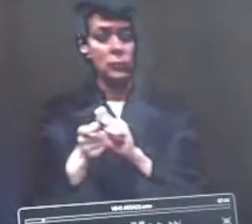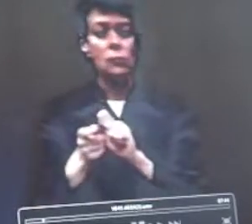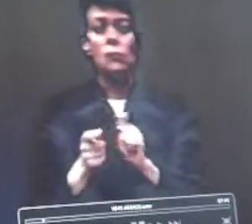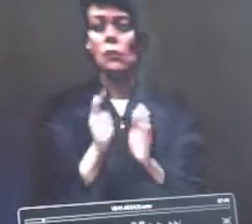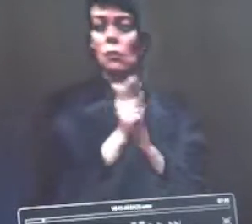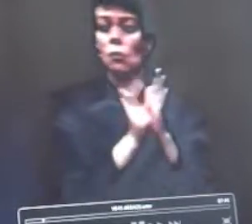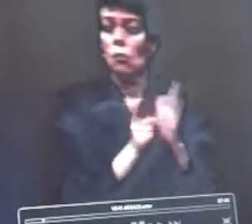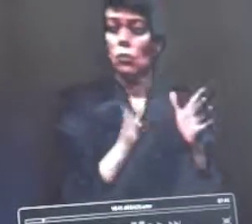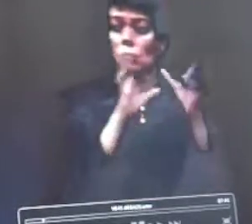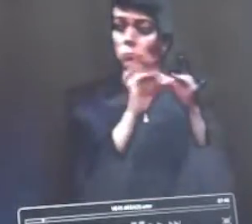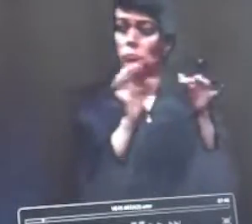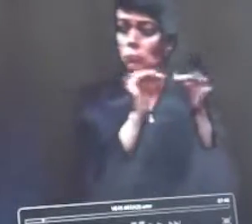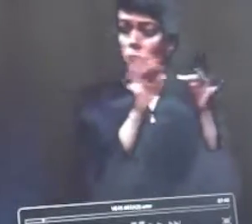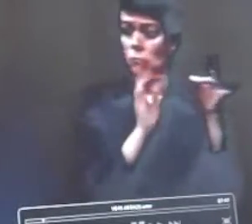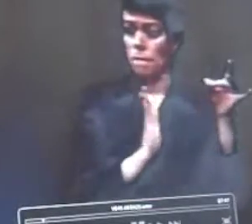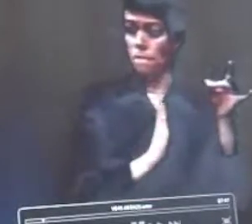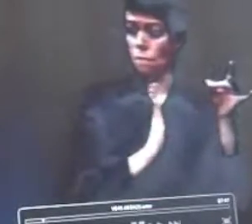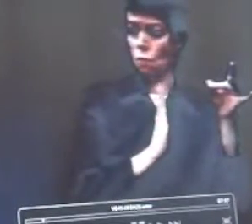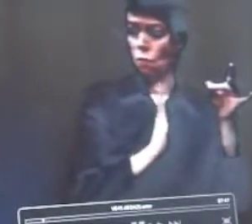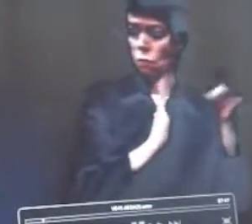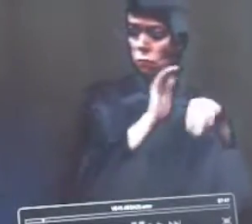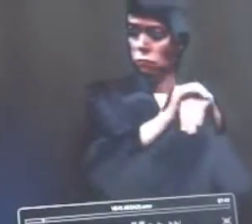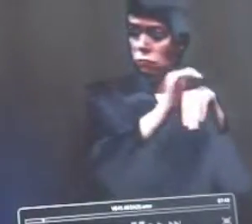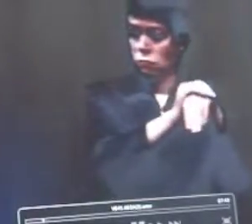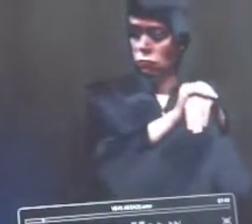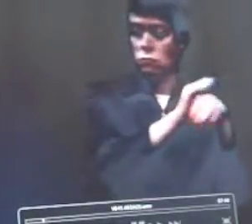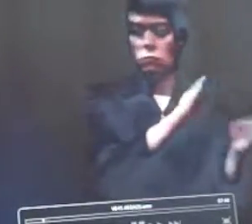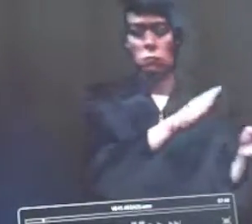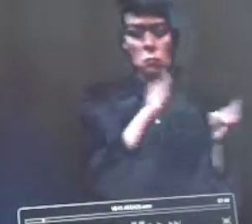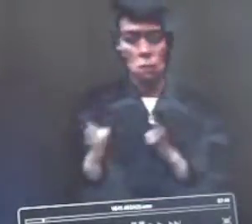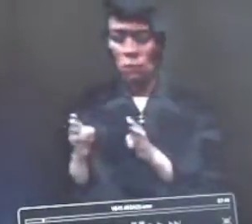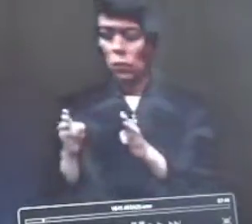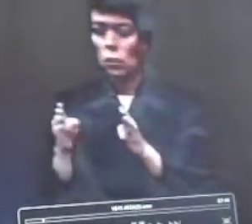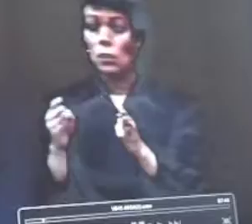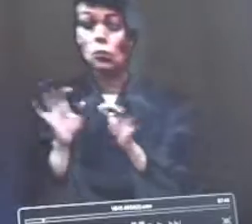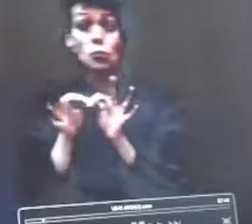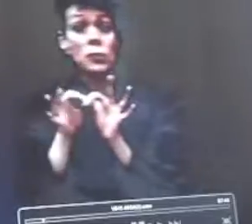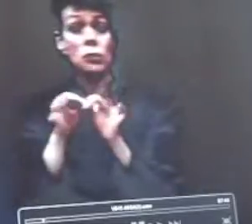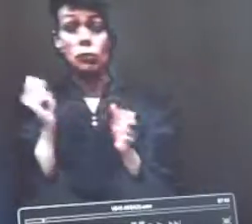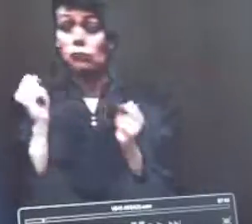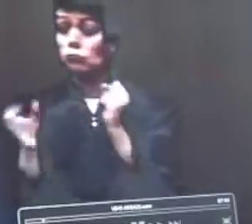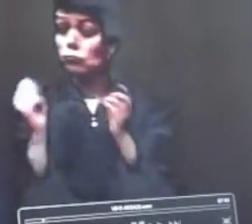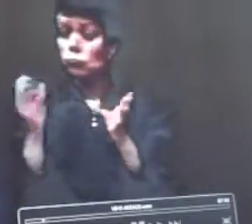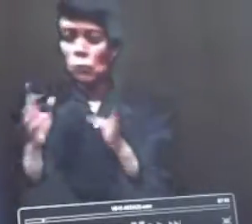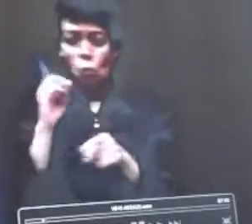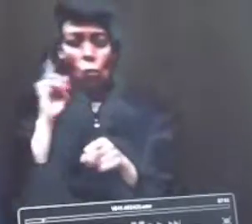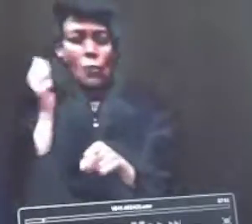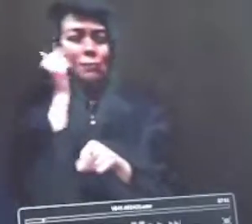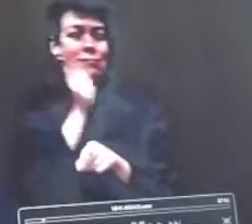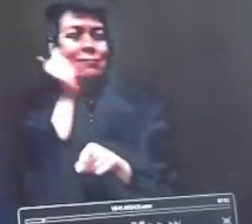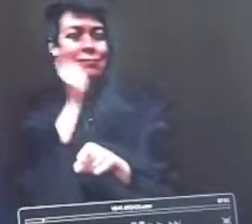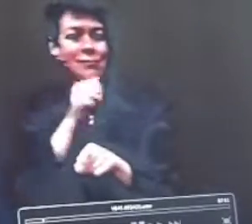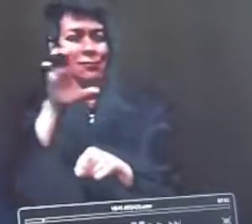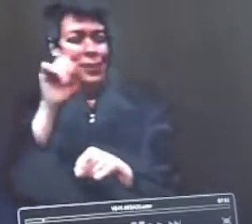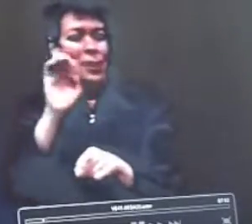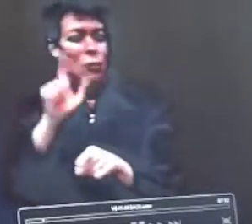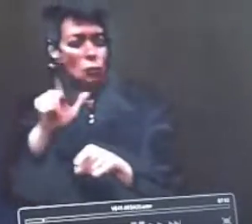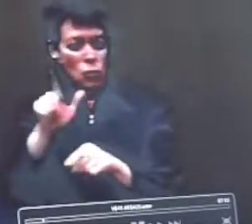There was also shifts in register. The lawyer would be speaking formal English, and the interpreter would be signing what looked